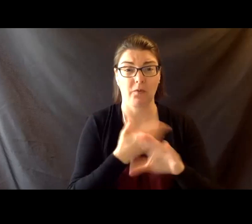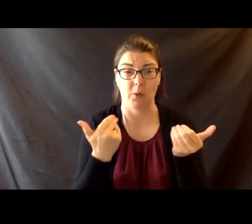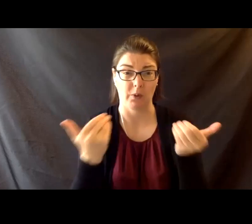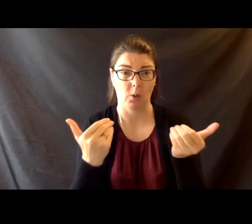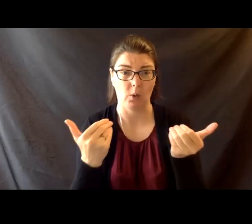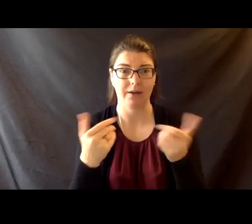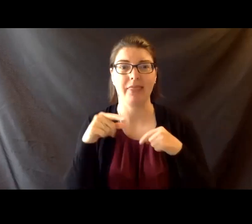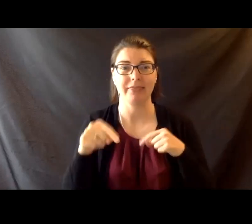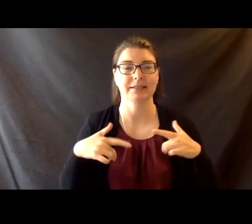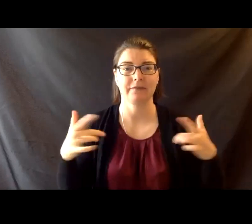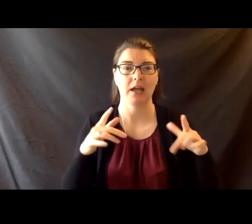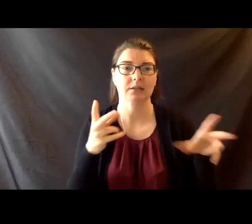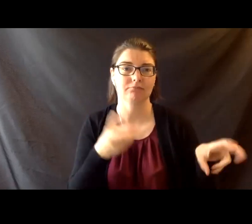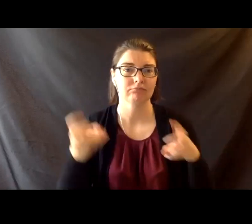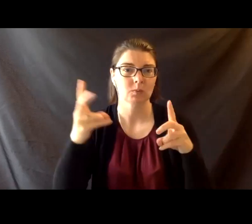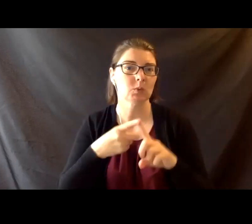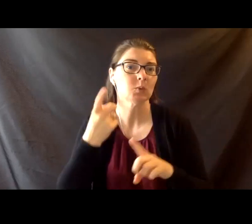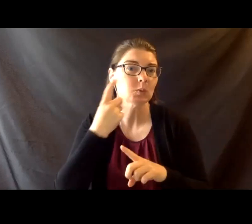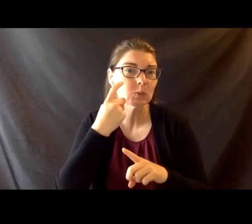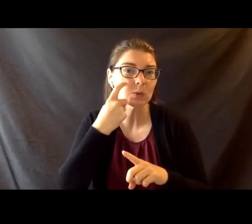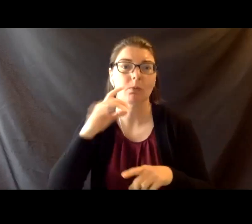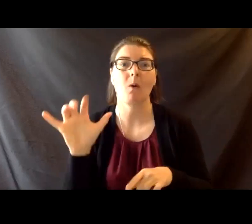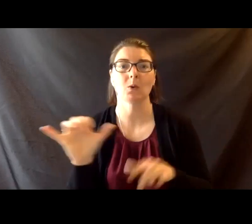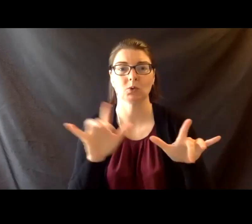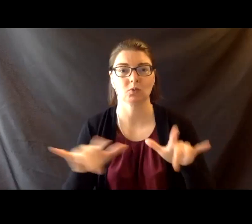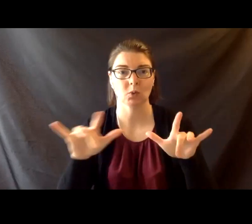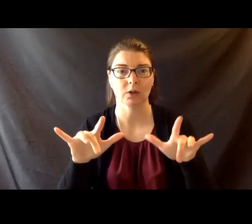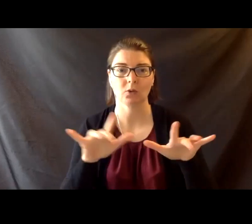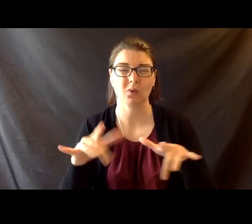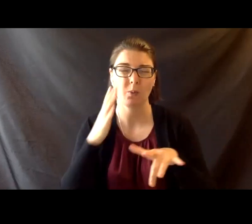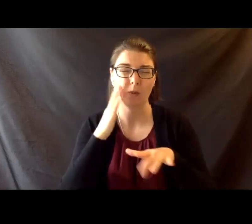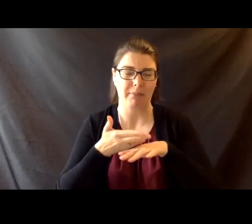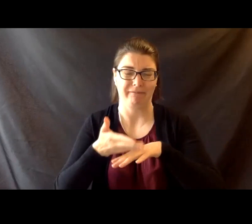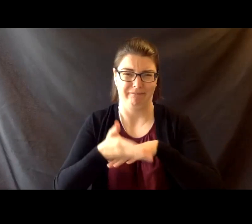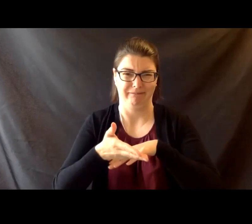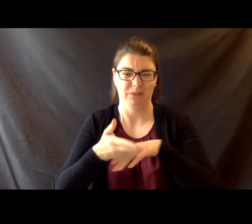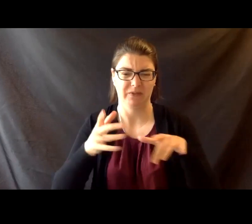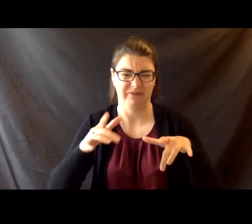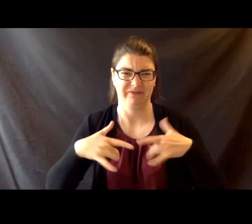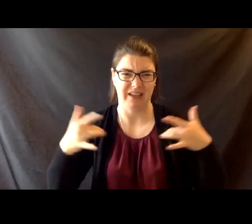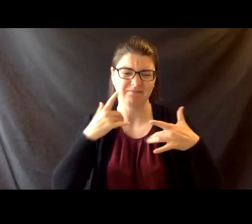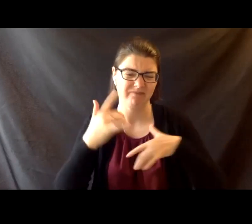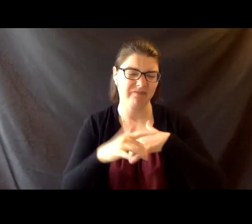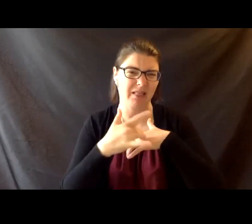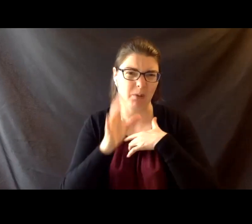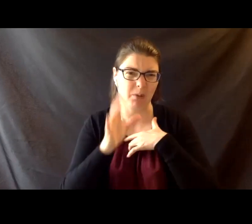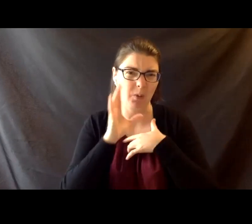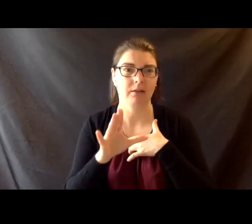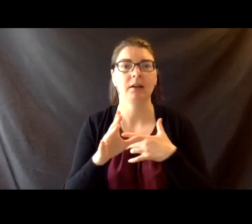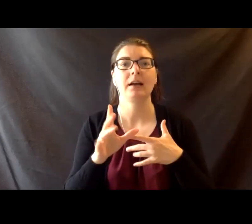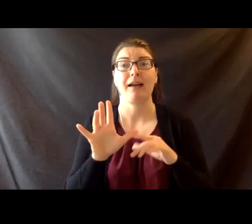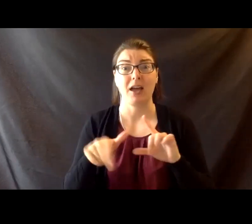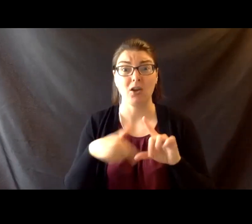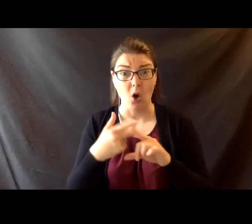to YouTube and is also being recorded. The recording will be available shortly after the event, and the link will be circulated to all attendees and